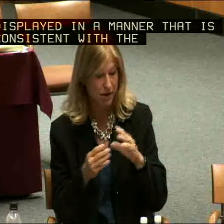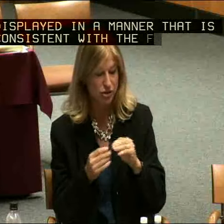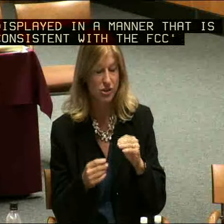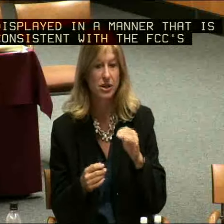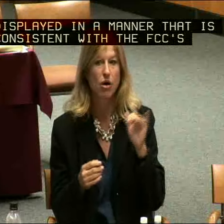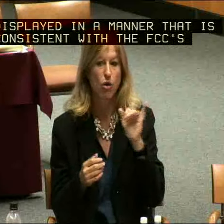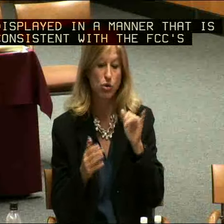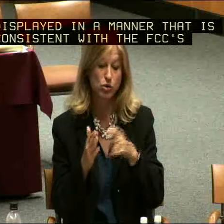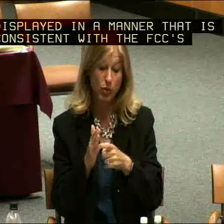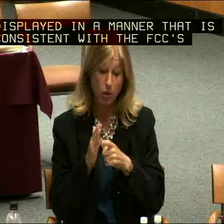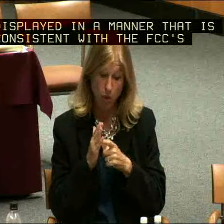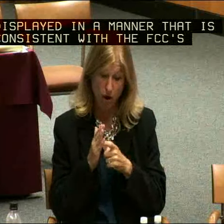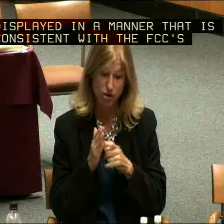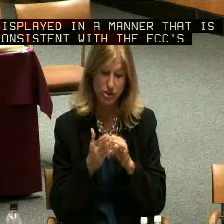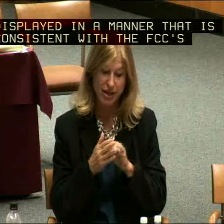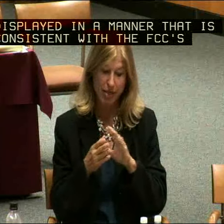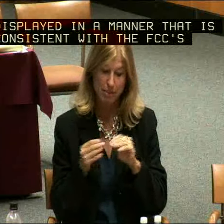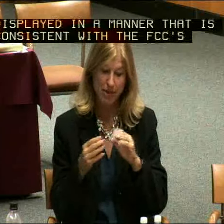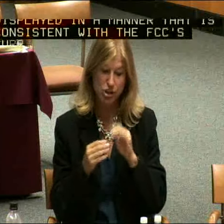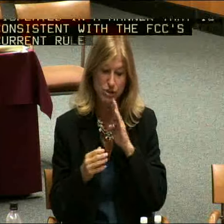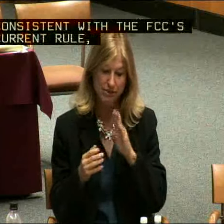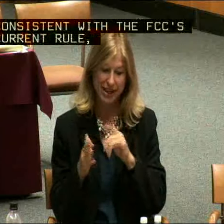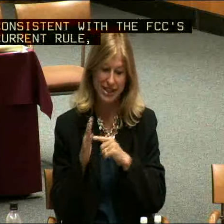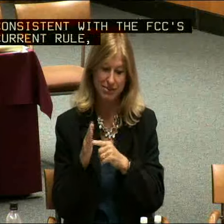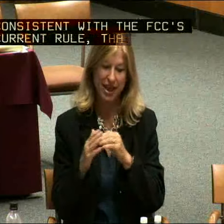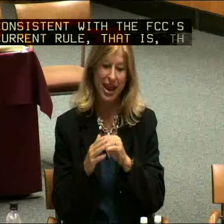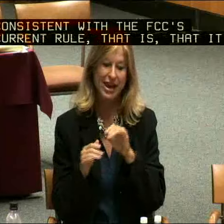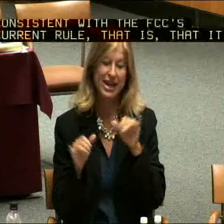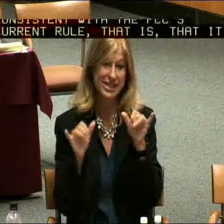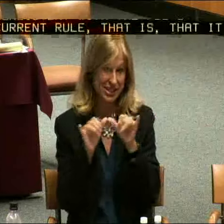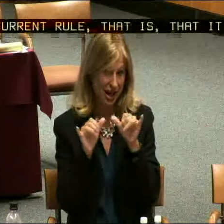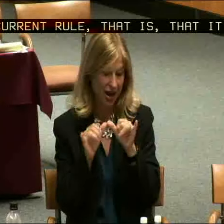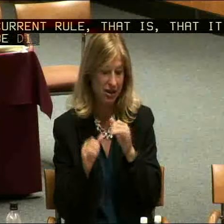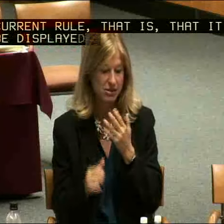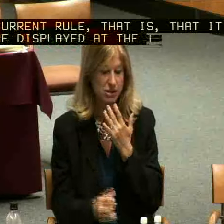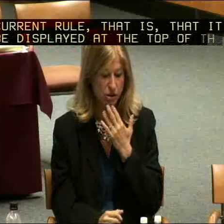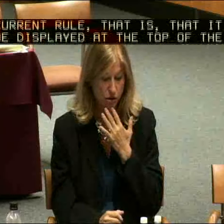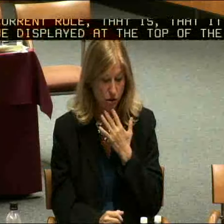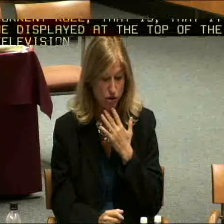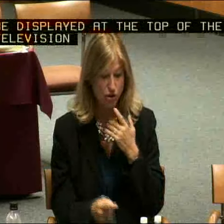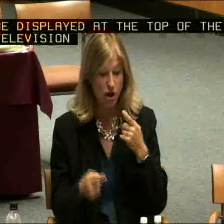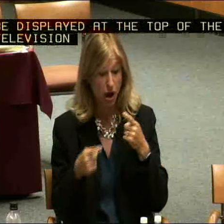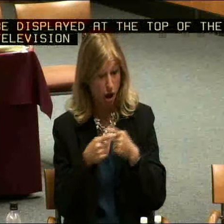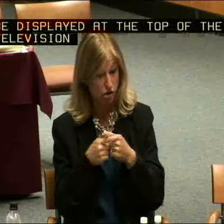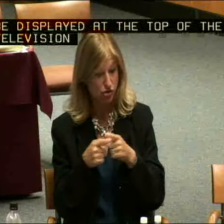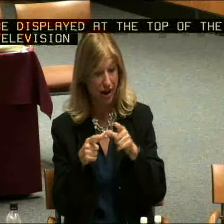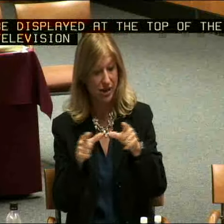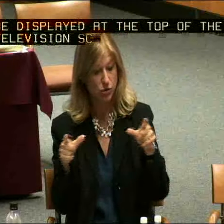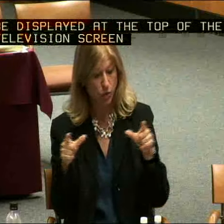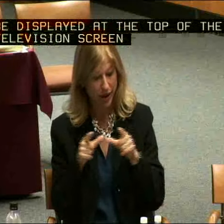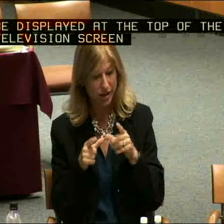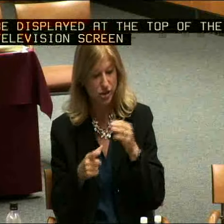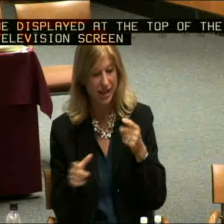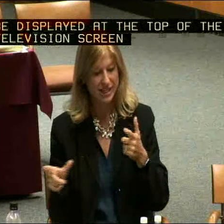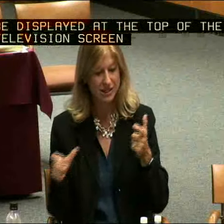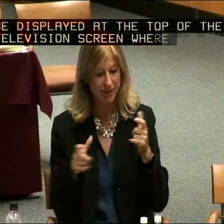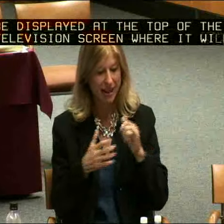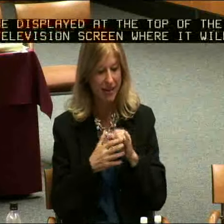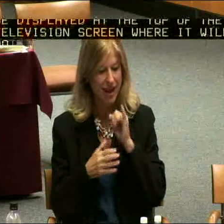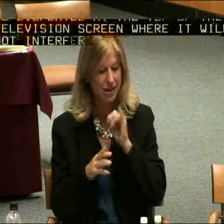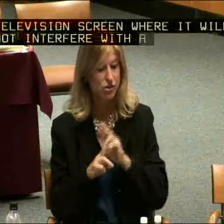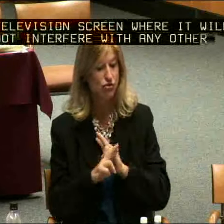where it will not interfere with any other visual message. It also requires that the message be displayed in a color,